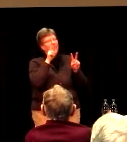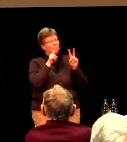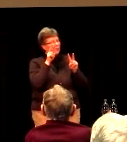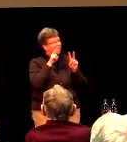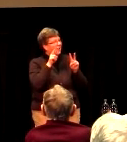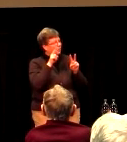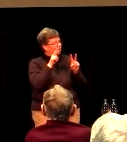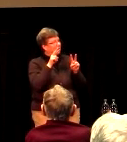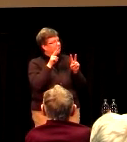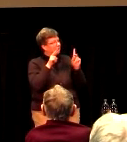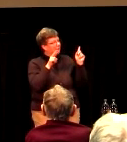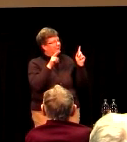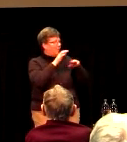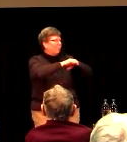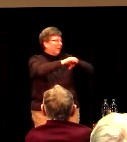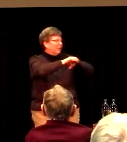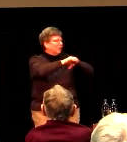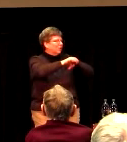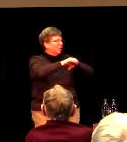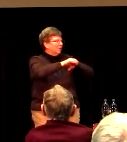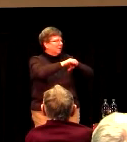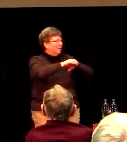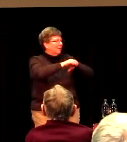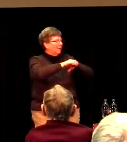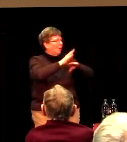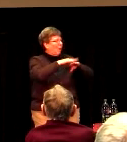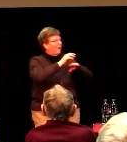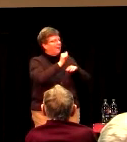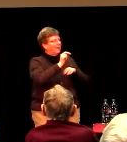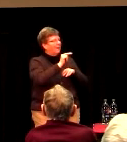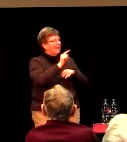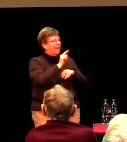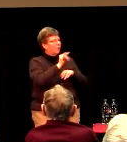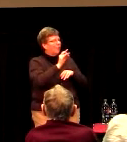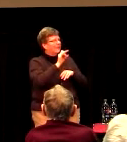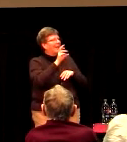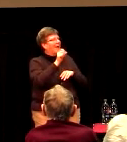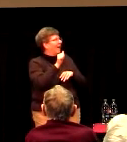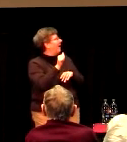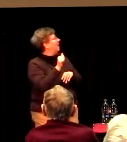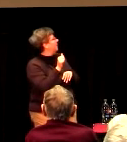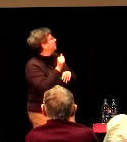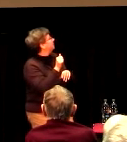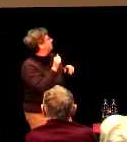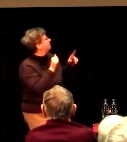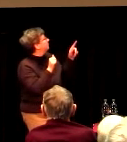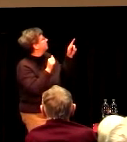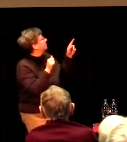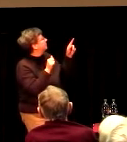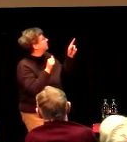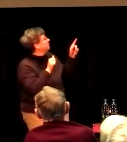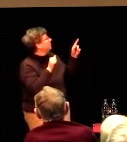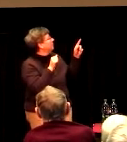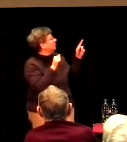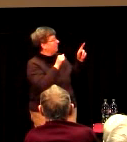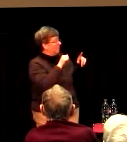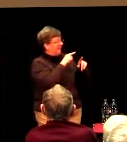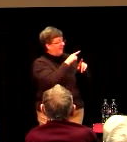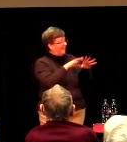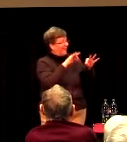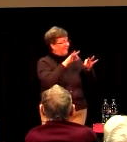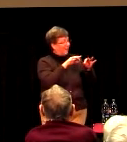were observations that the British were taking over Antarctica using flasks, or the red ones. They discovered